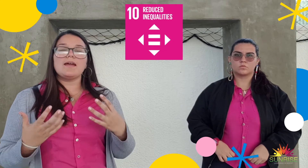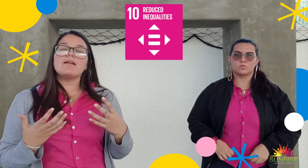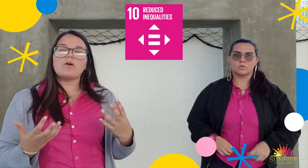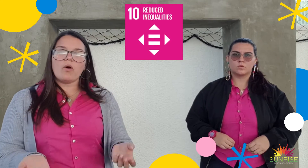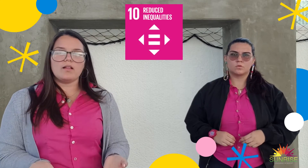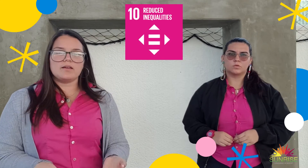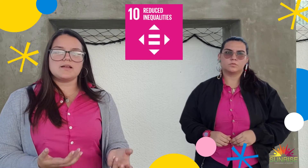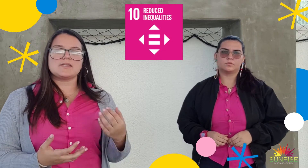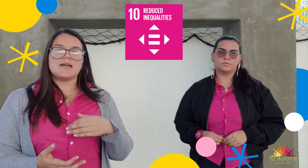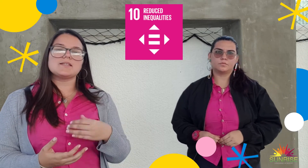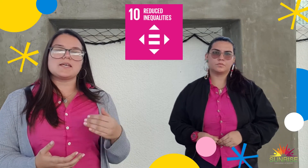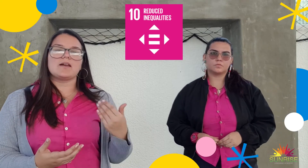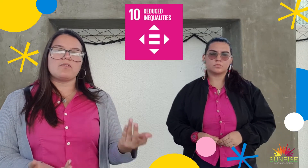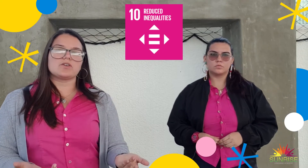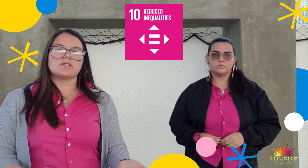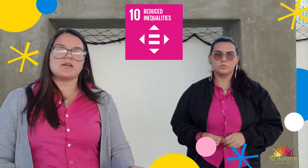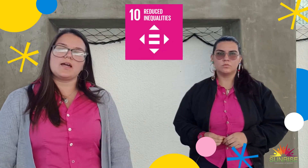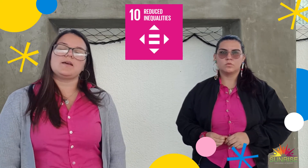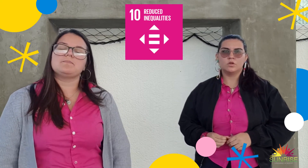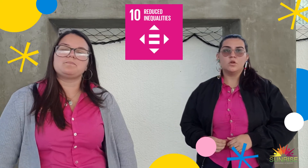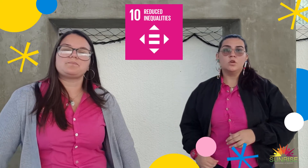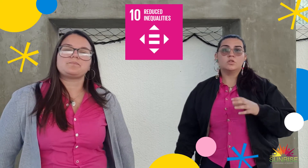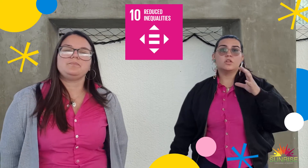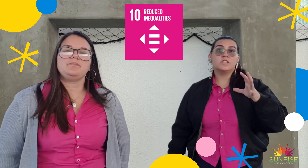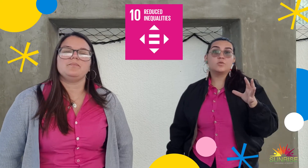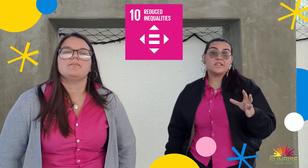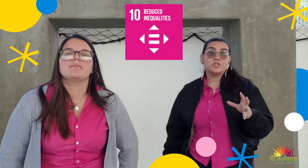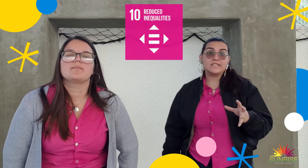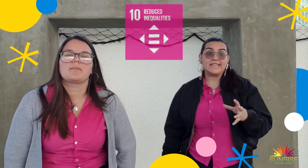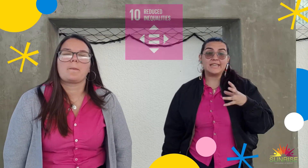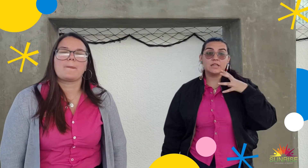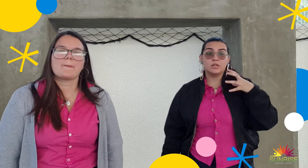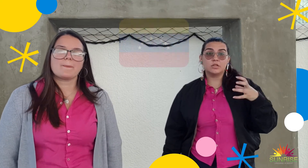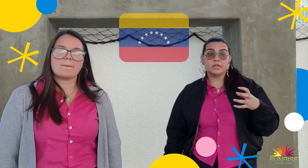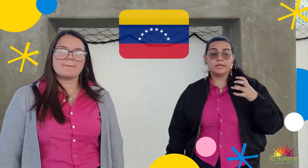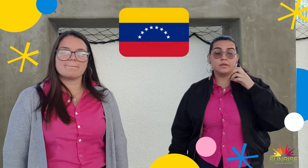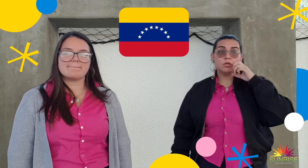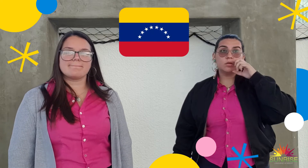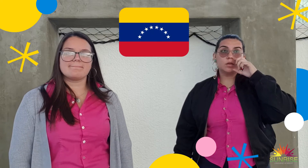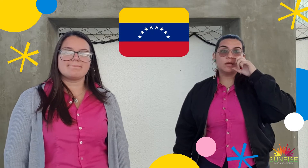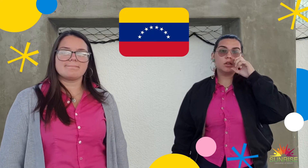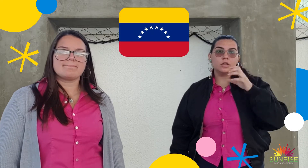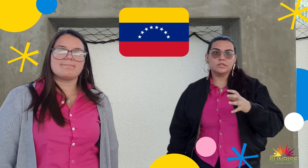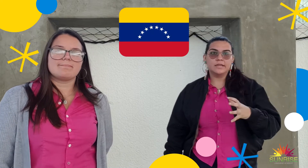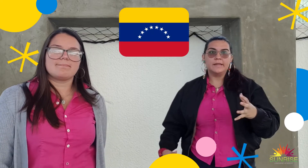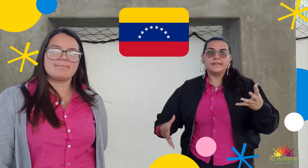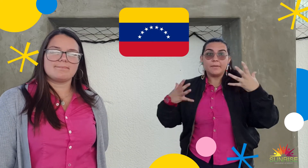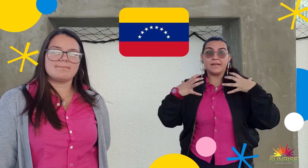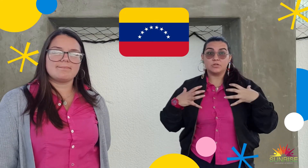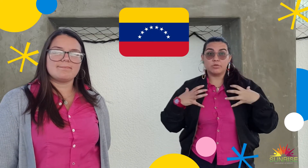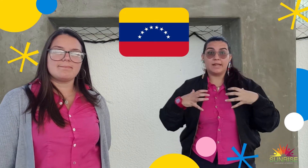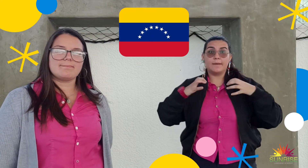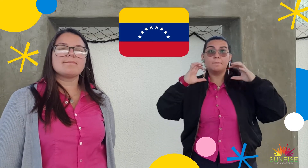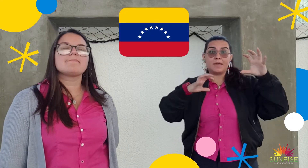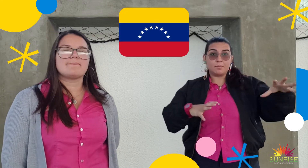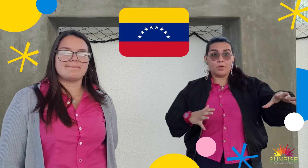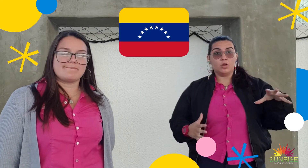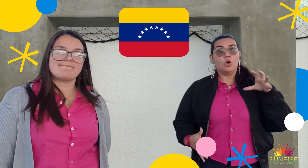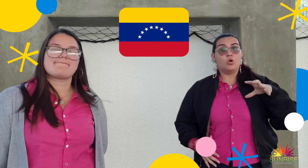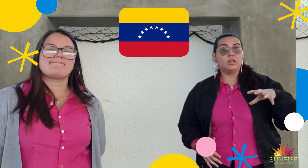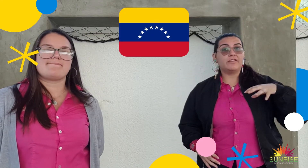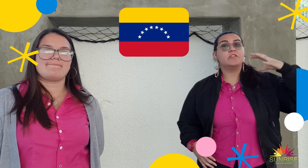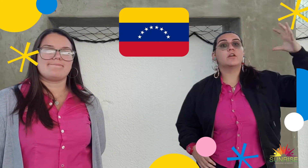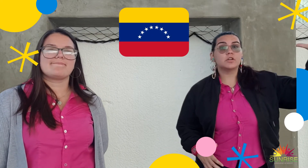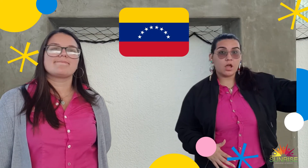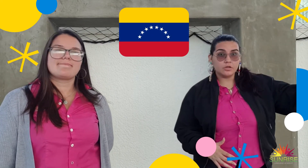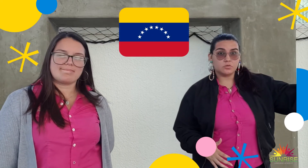create inequalities inside of our society. Those situations include the Venezuelan people